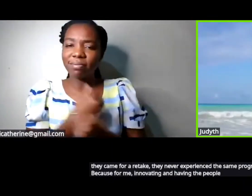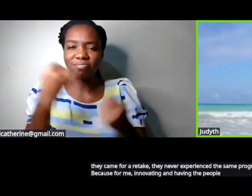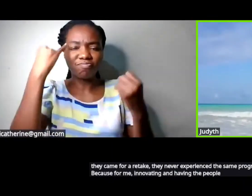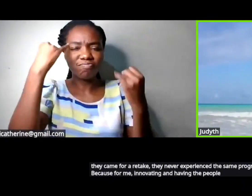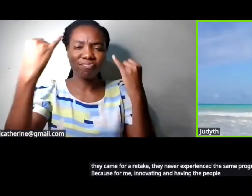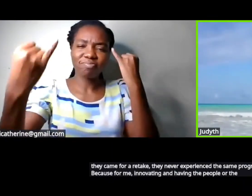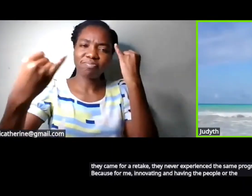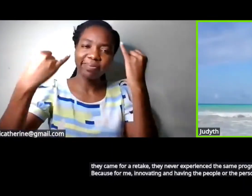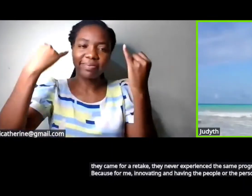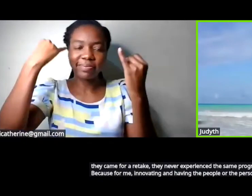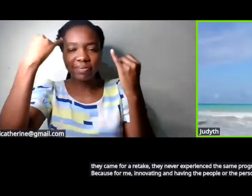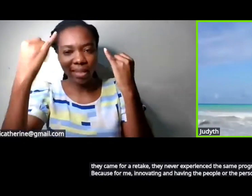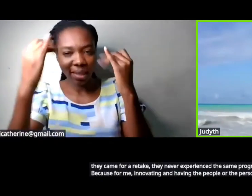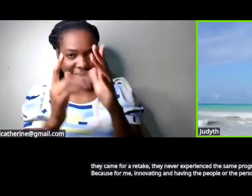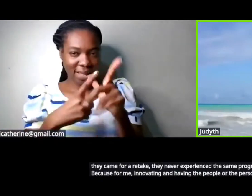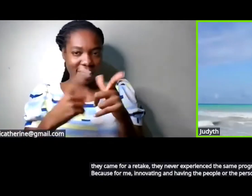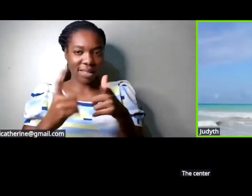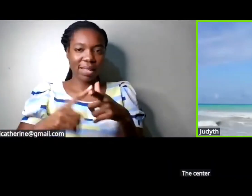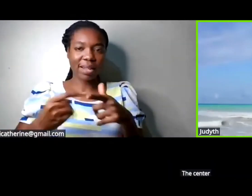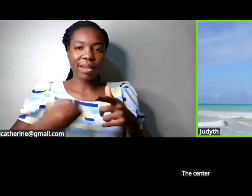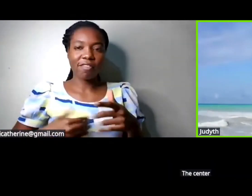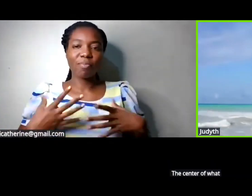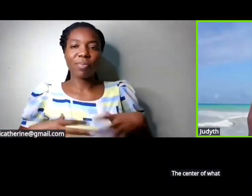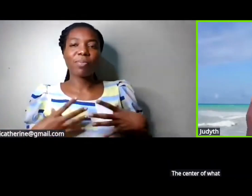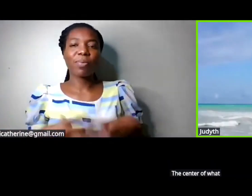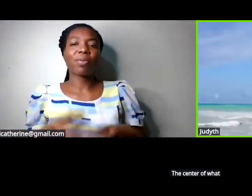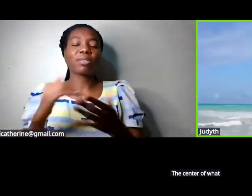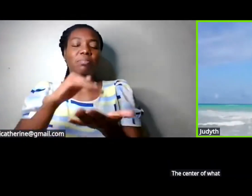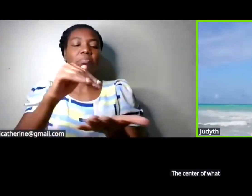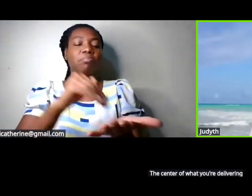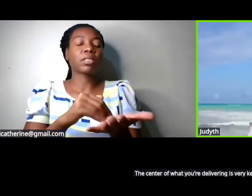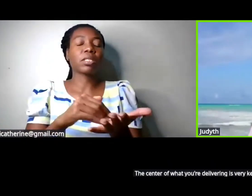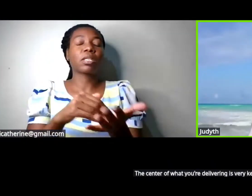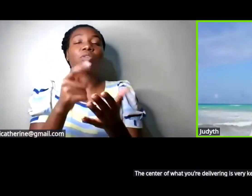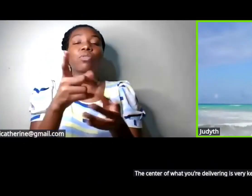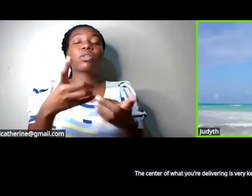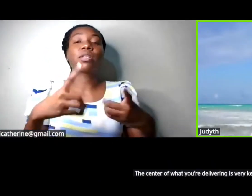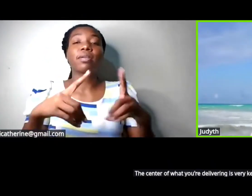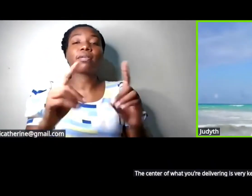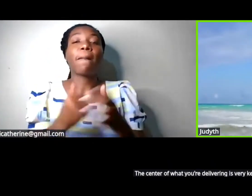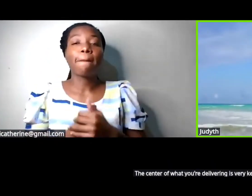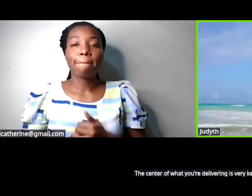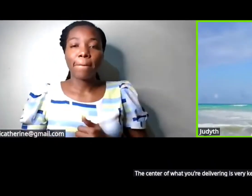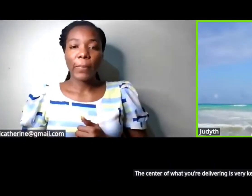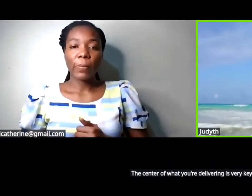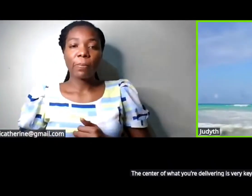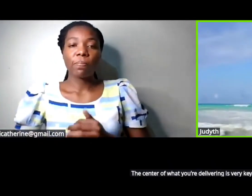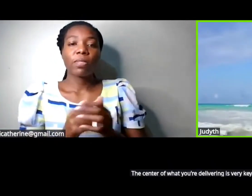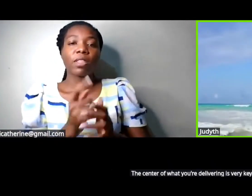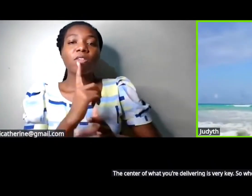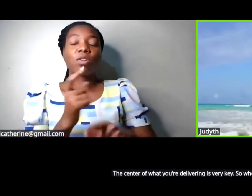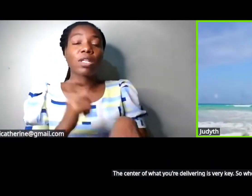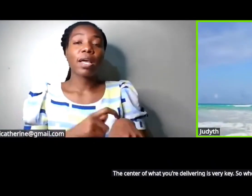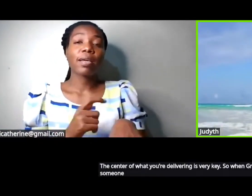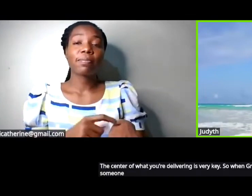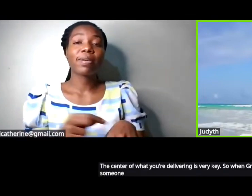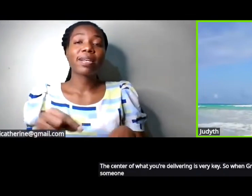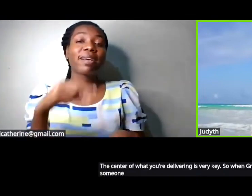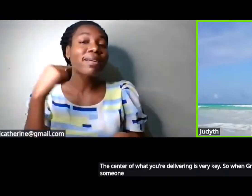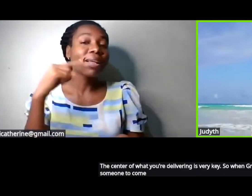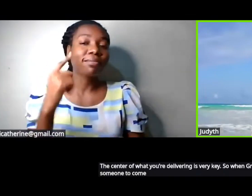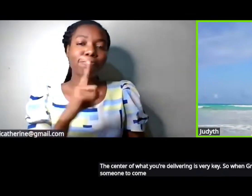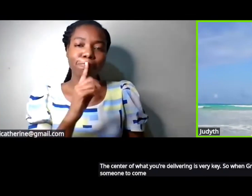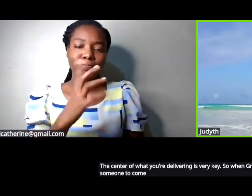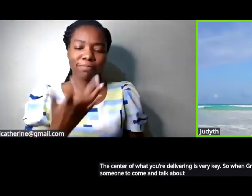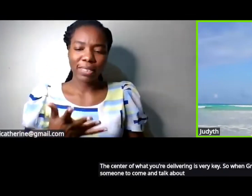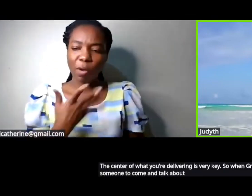person at the center of what you're delivering is very key. So when Grace said, we need someone to come and talk about how can